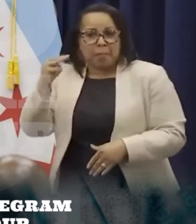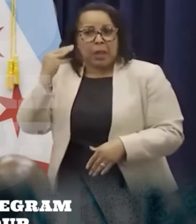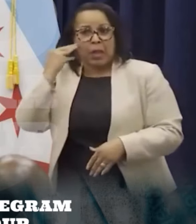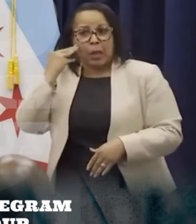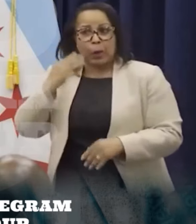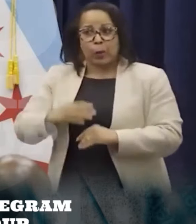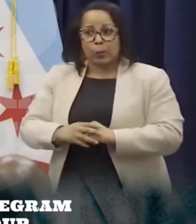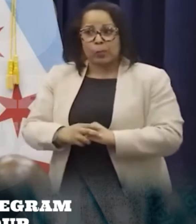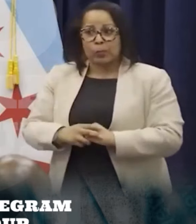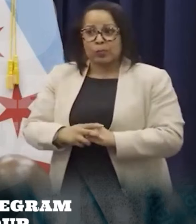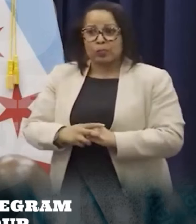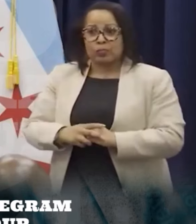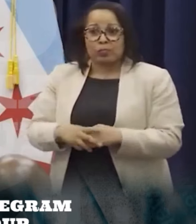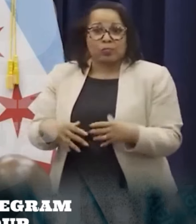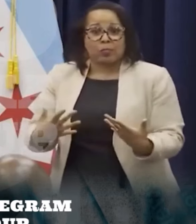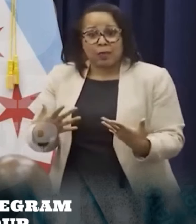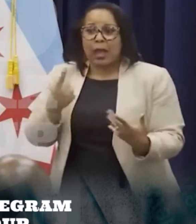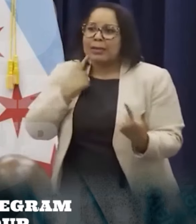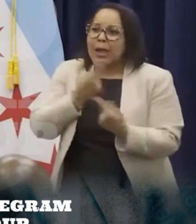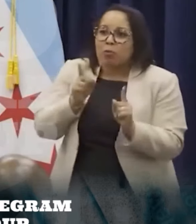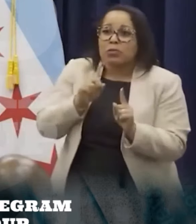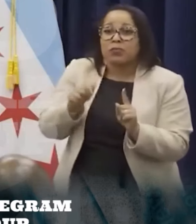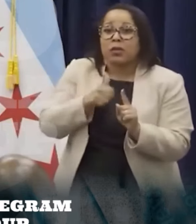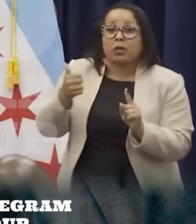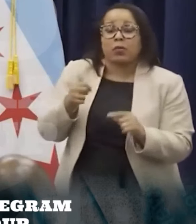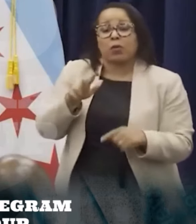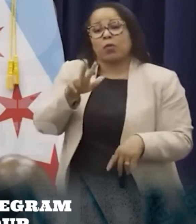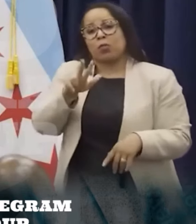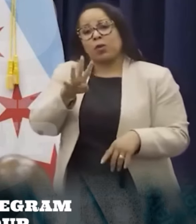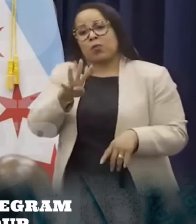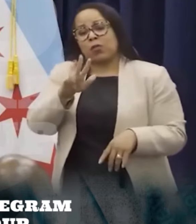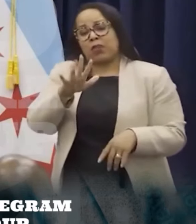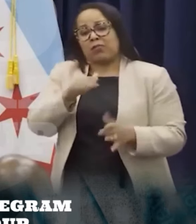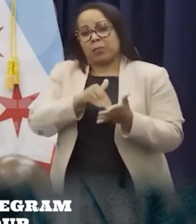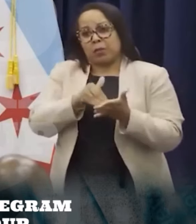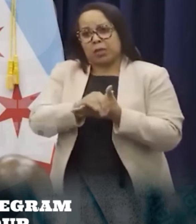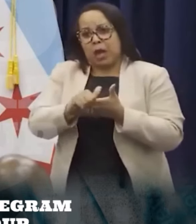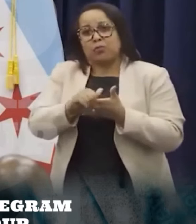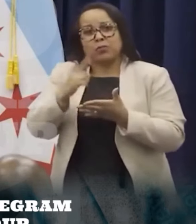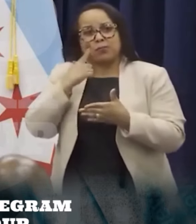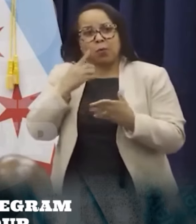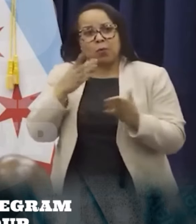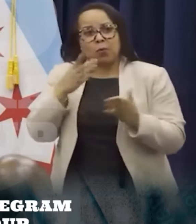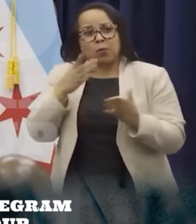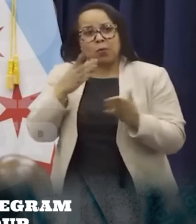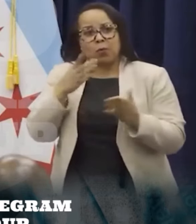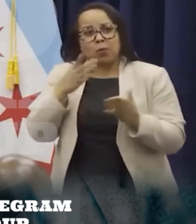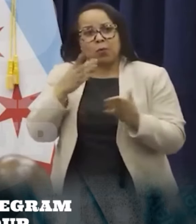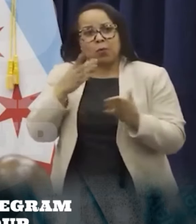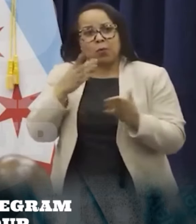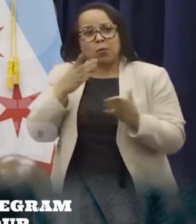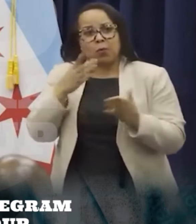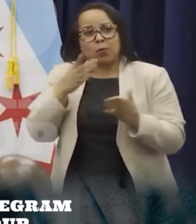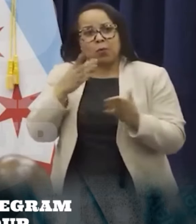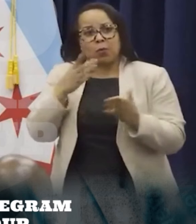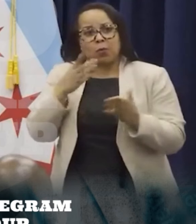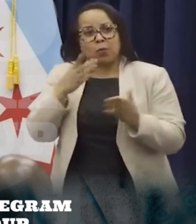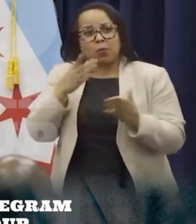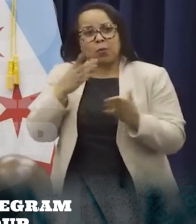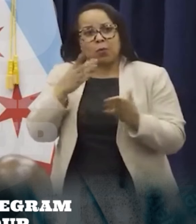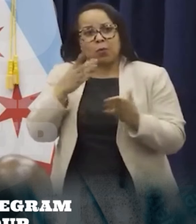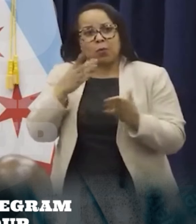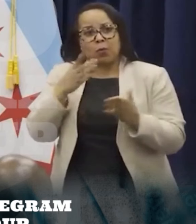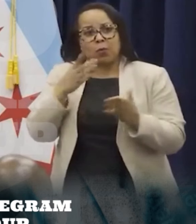just made another announcement of another $34, $35 million available for small businesses. The question wasn't about